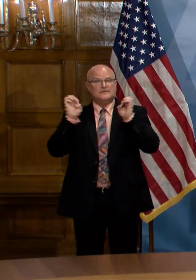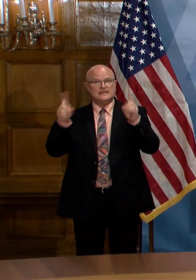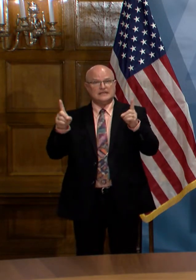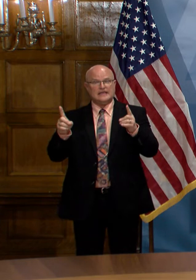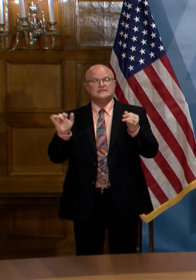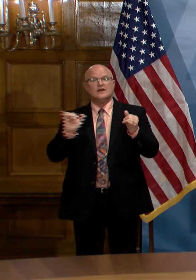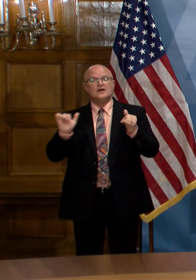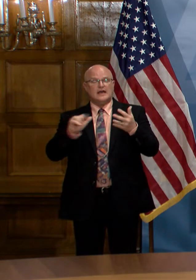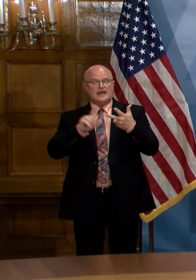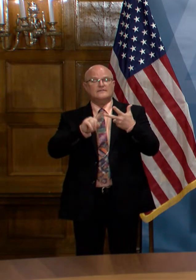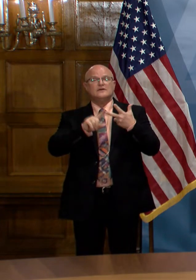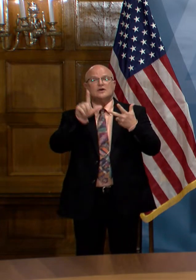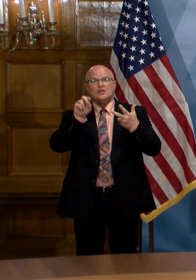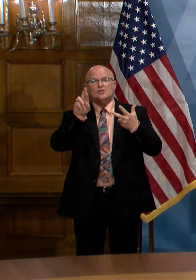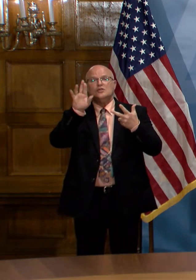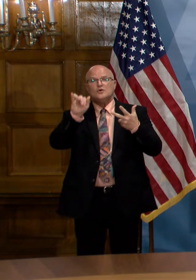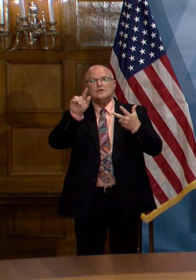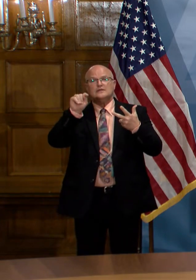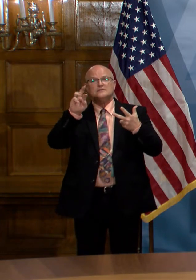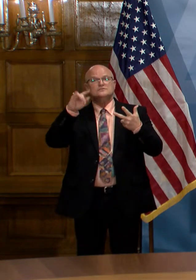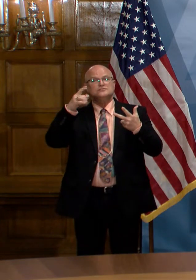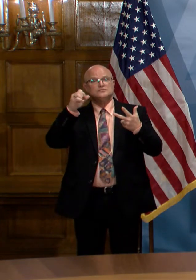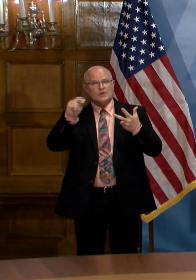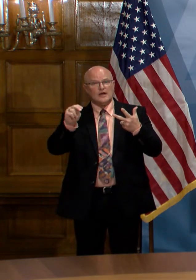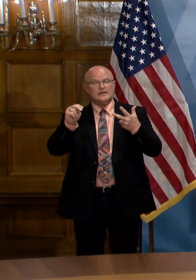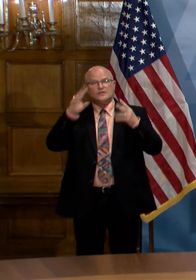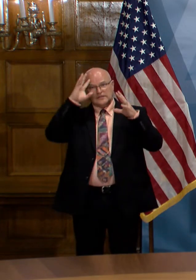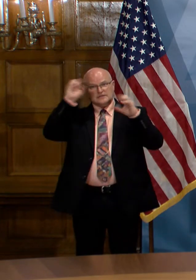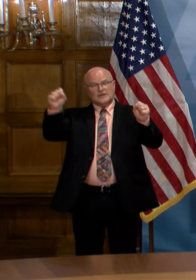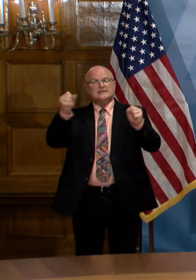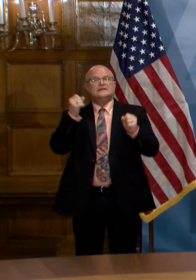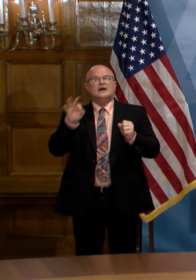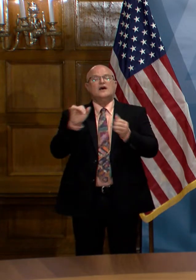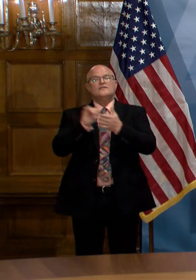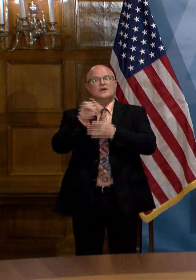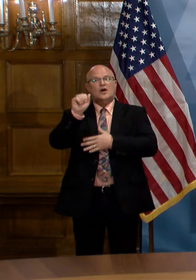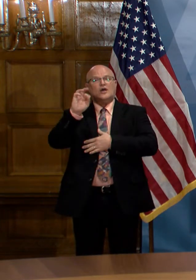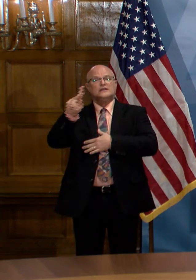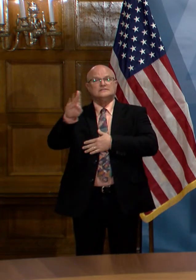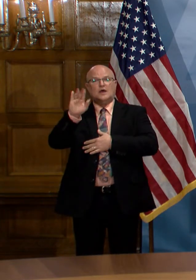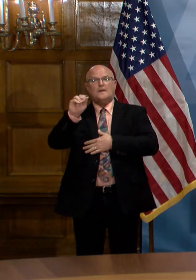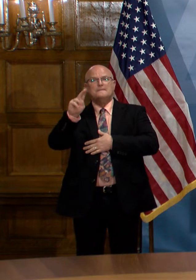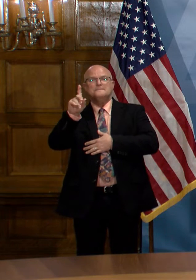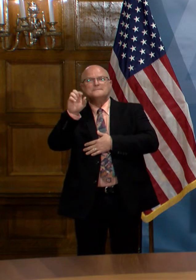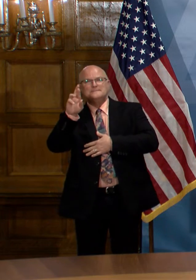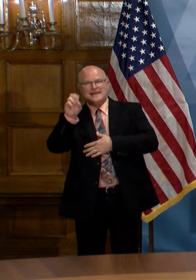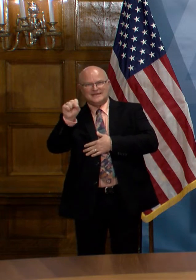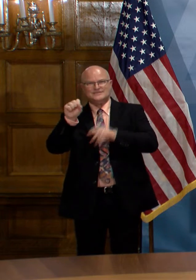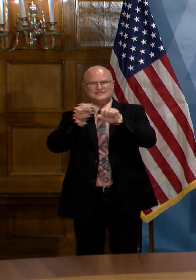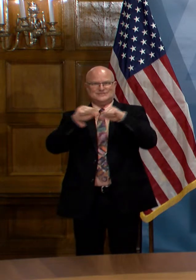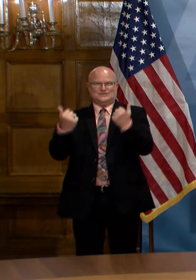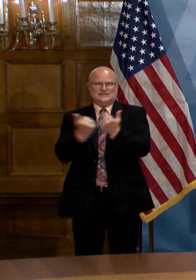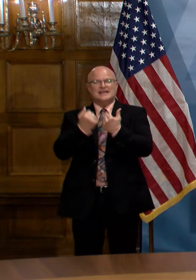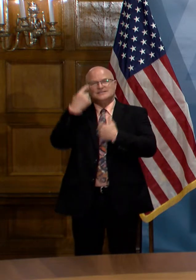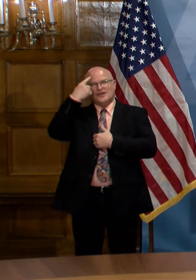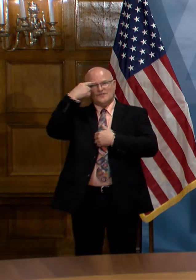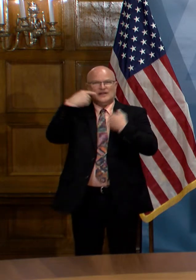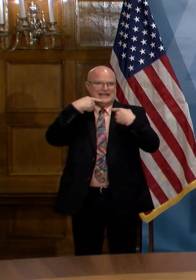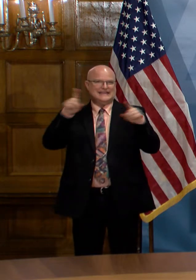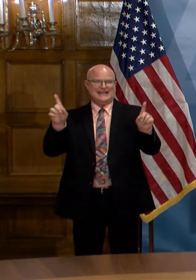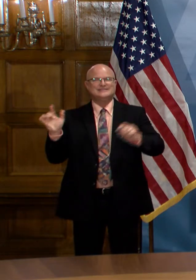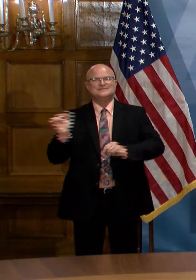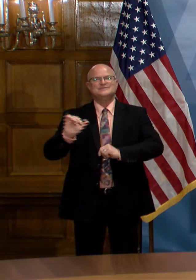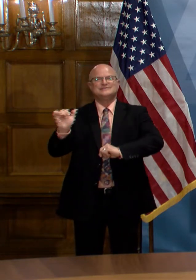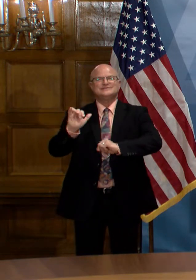we have Lori Trogdon, who's the Executive Director, President of the Arkansas Bankers Association, for an